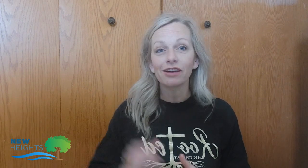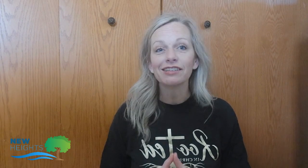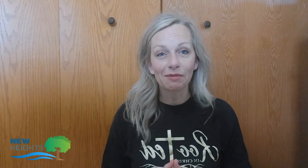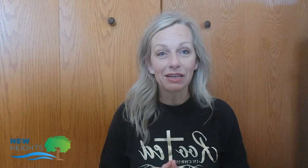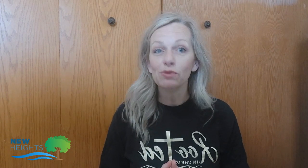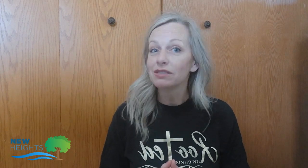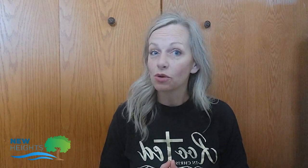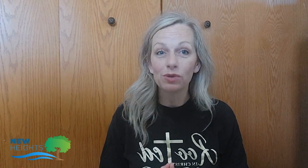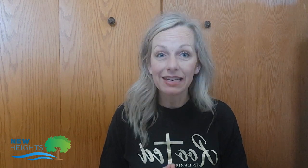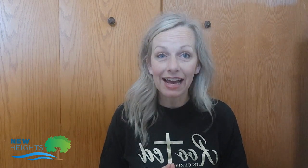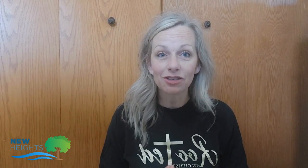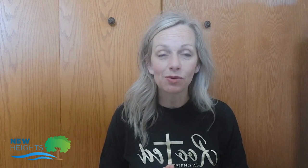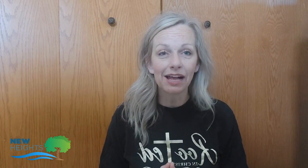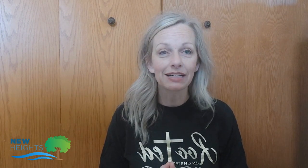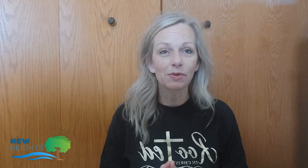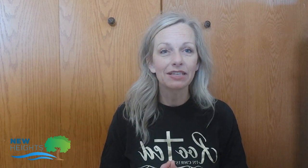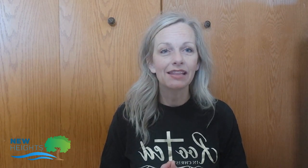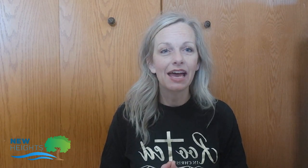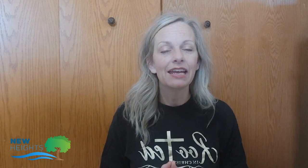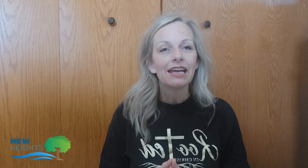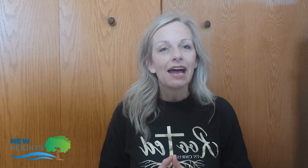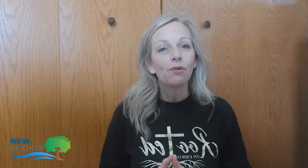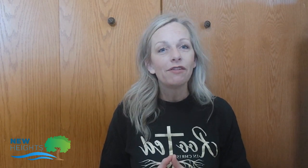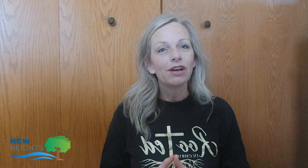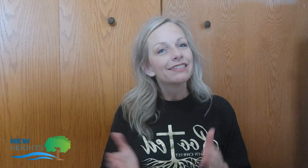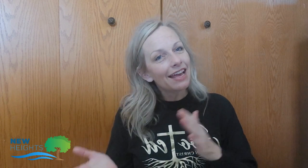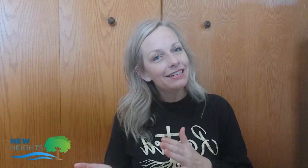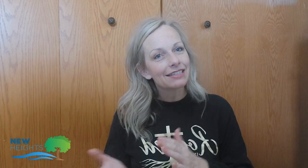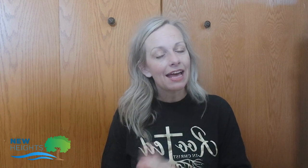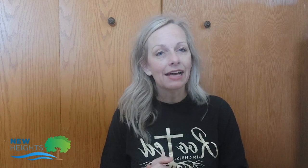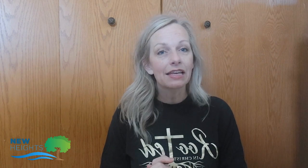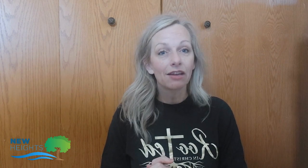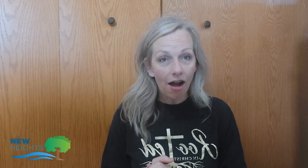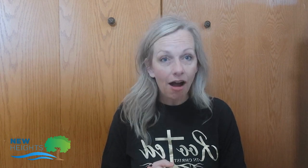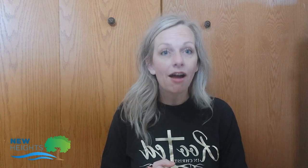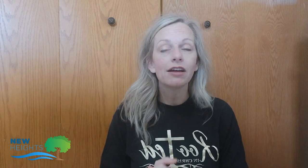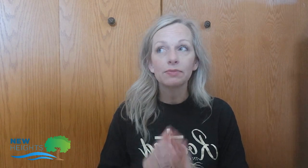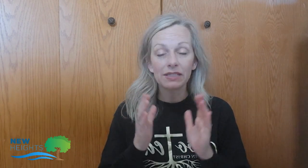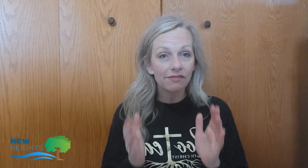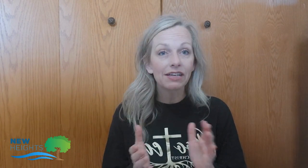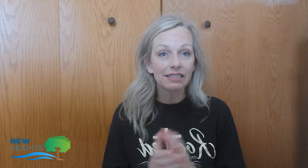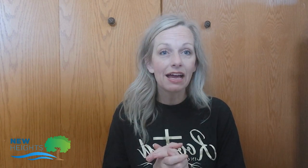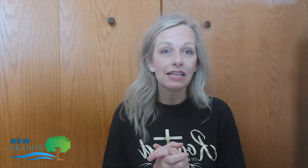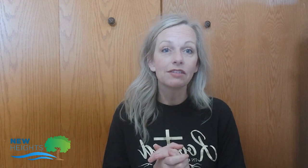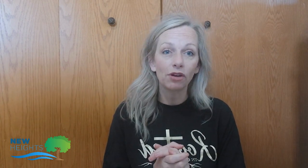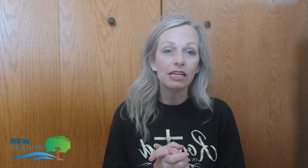to somebody who's an actual expert on that. However, in signed exact, there are specific signs for each